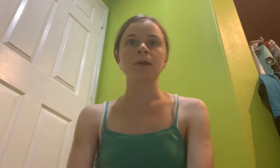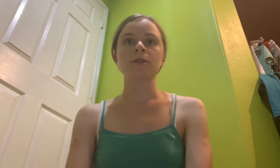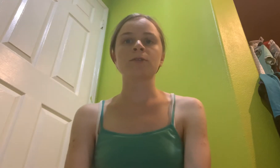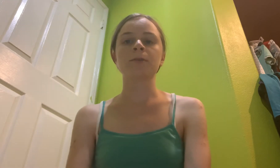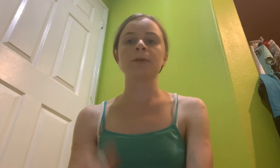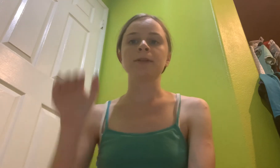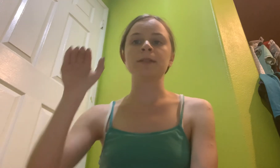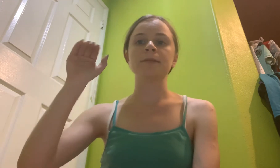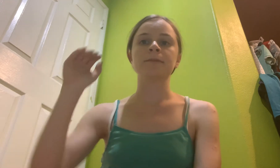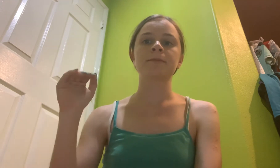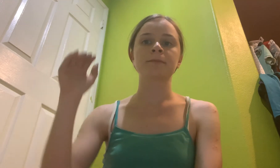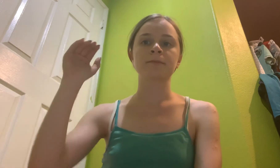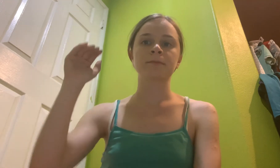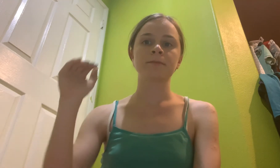short person,